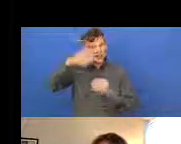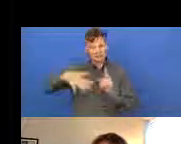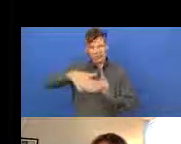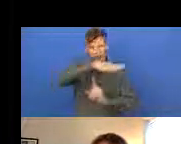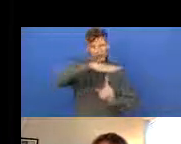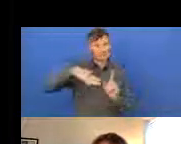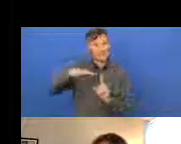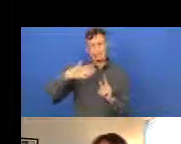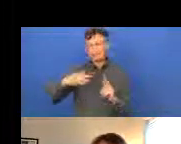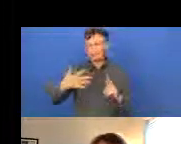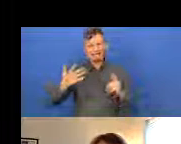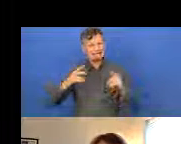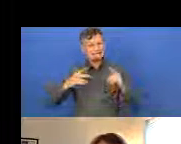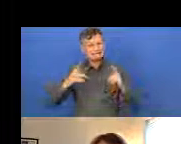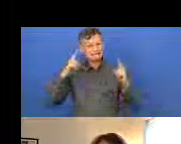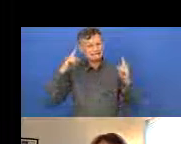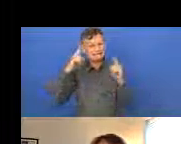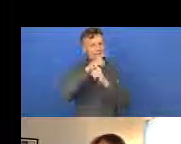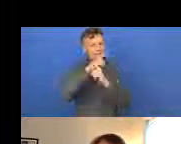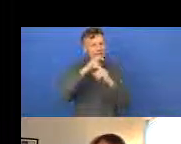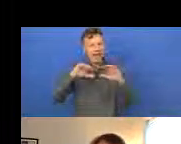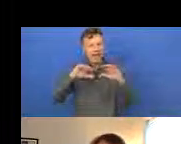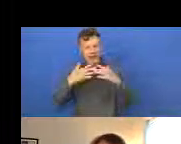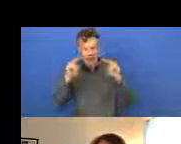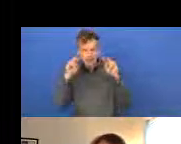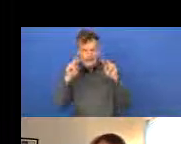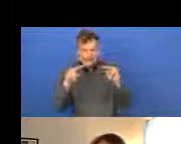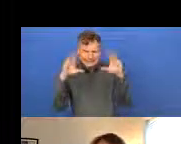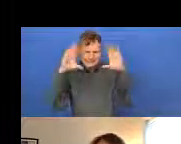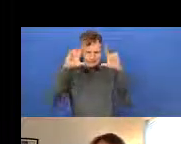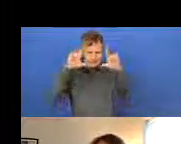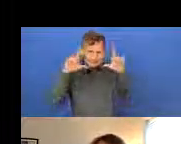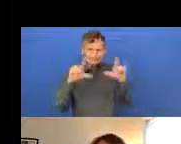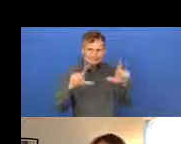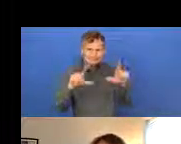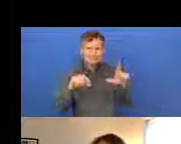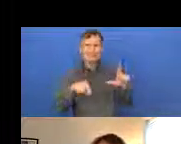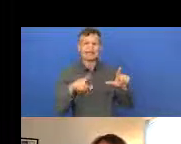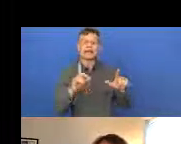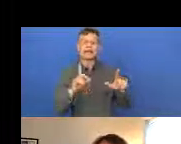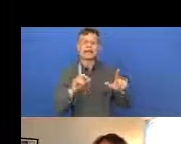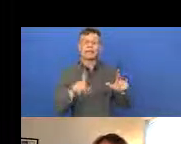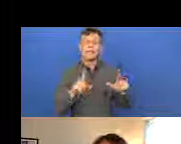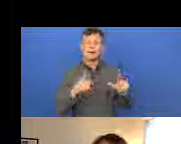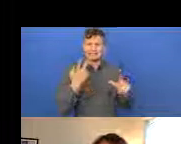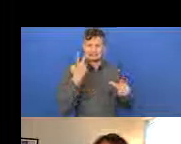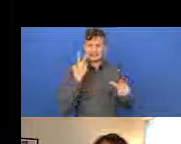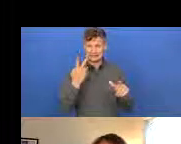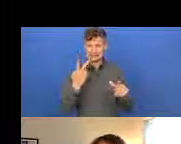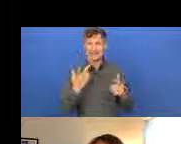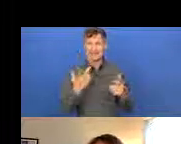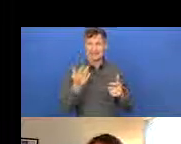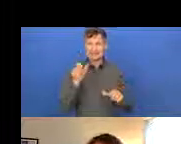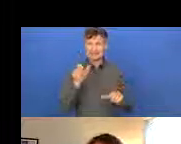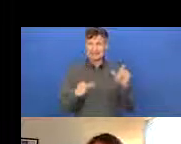clarity on how they are defined in the literature. However, there is evidence that learners with disabilities are as likely to experience bullying in mainstream schools as